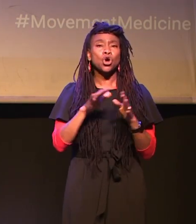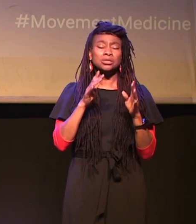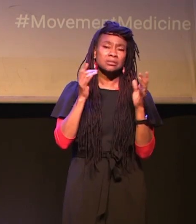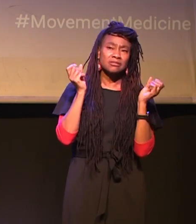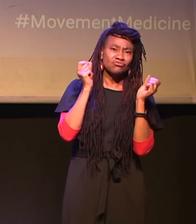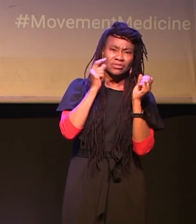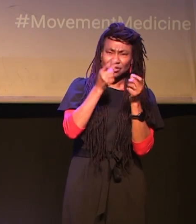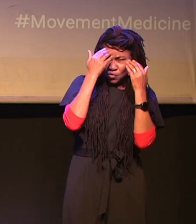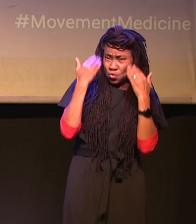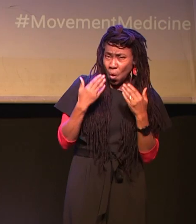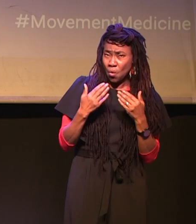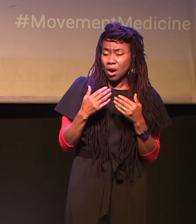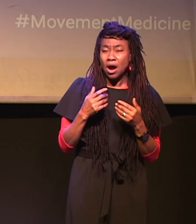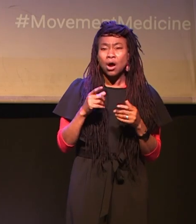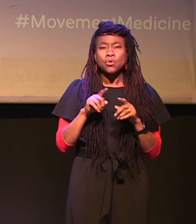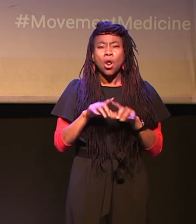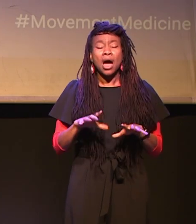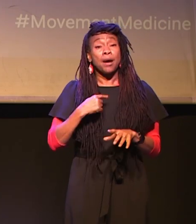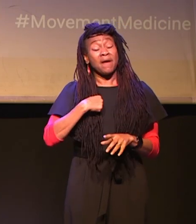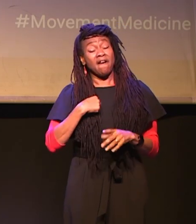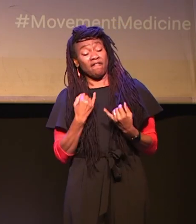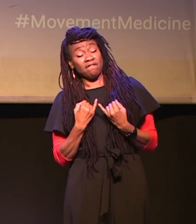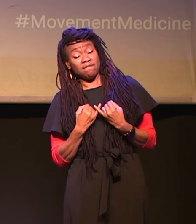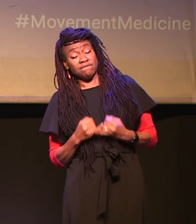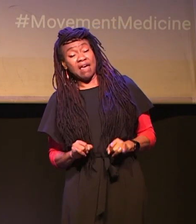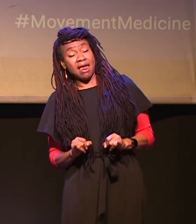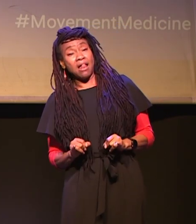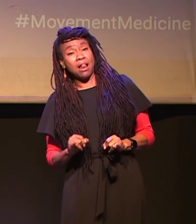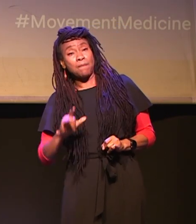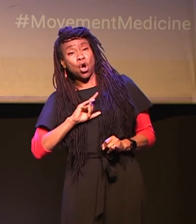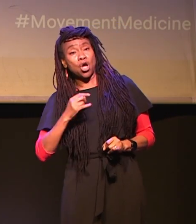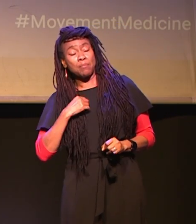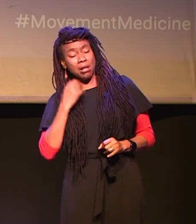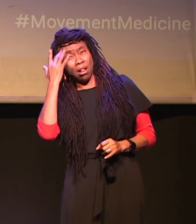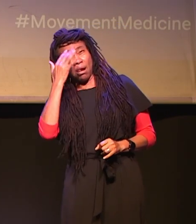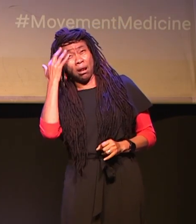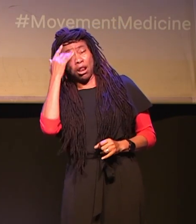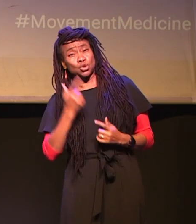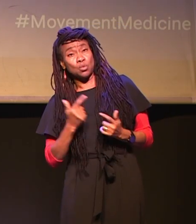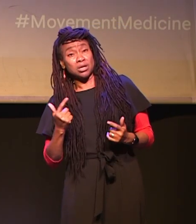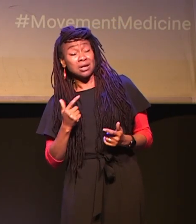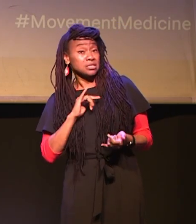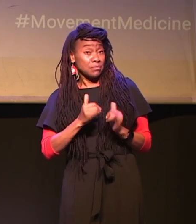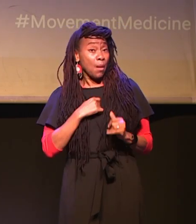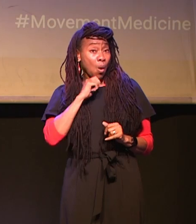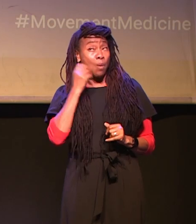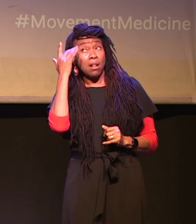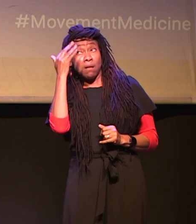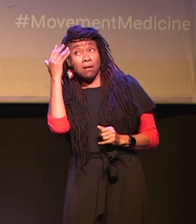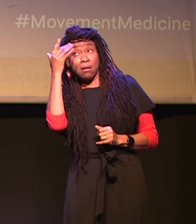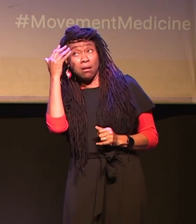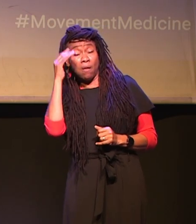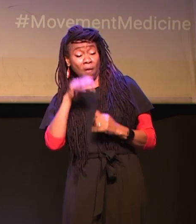failed because I'm in my stuff. I'm going to be in my stuff at some point. So let each other know that. It's again